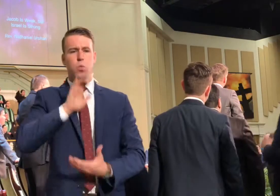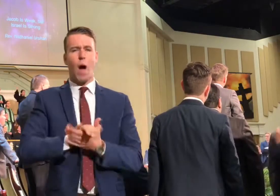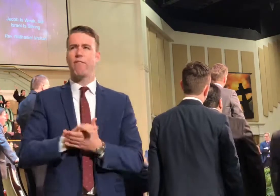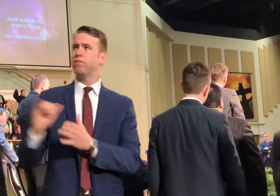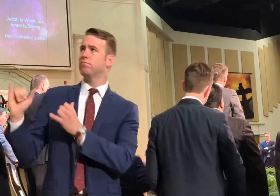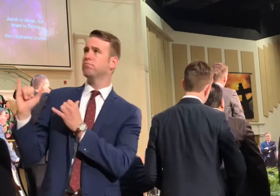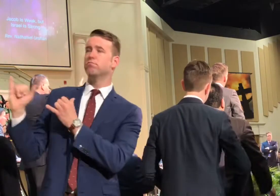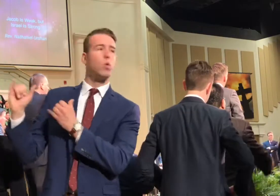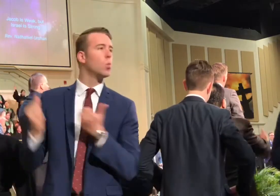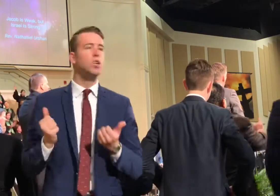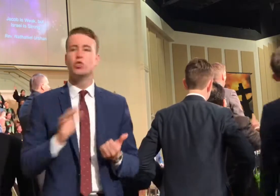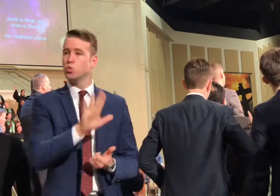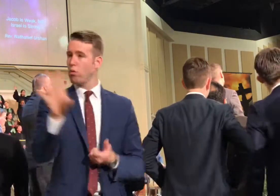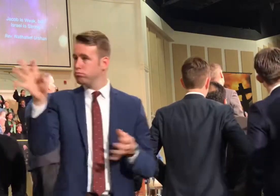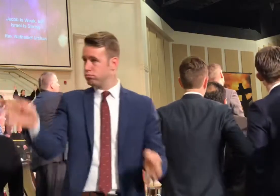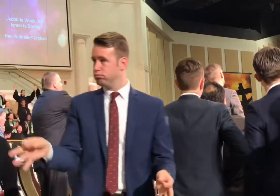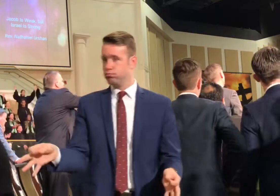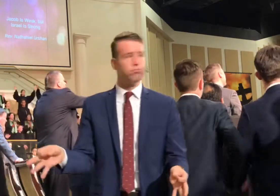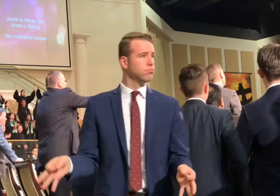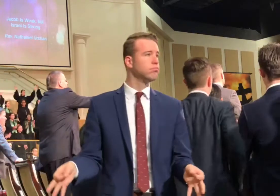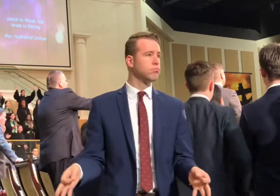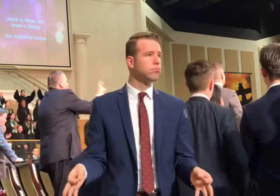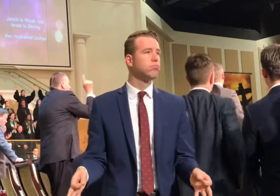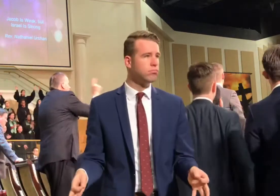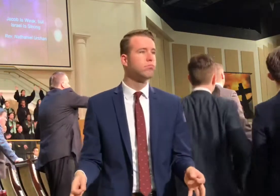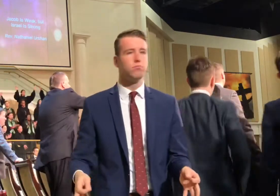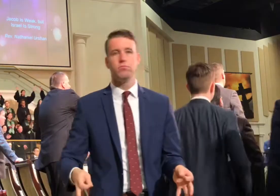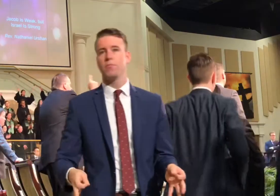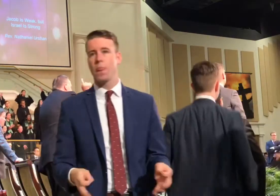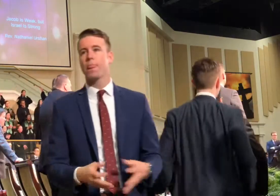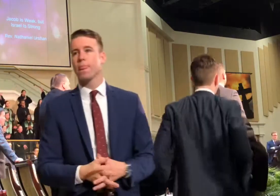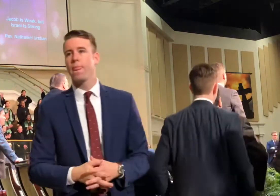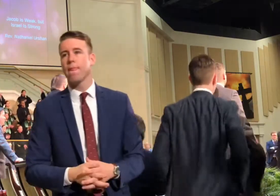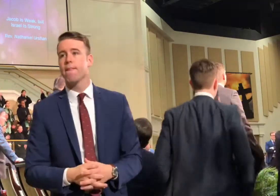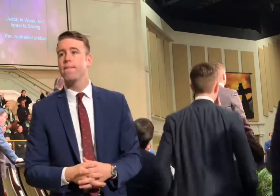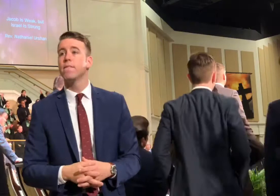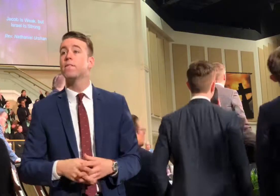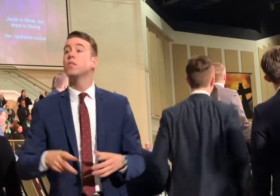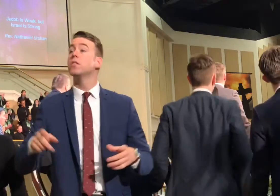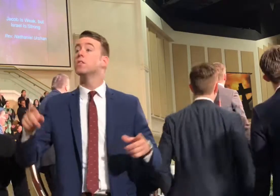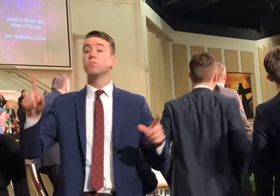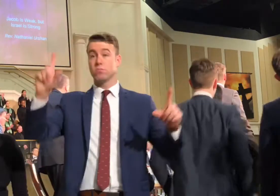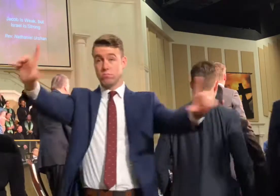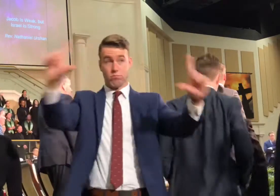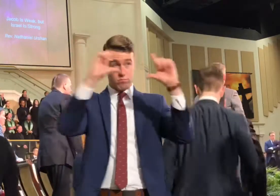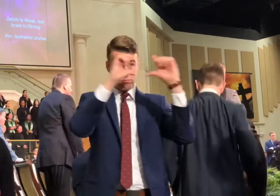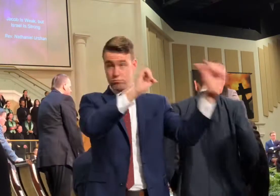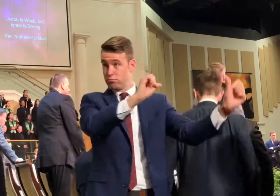You can be either.